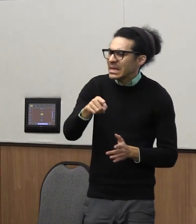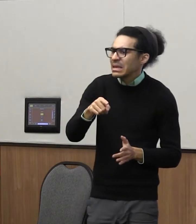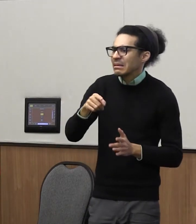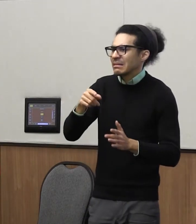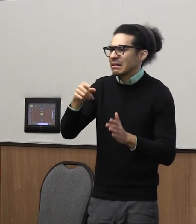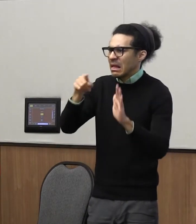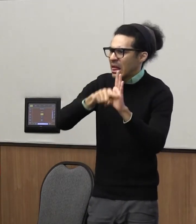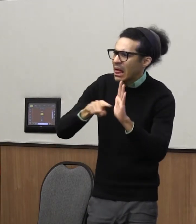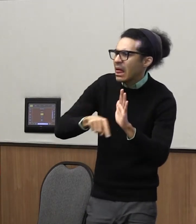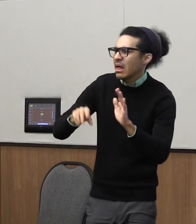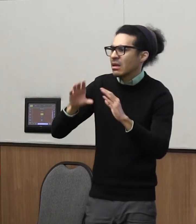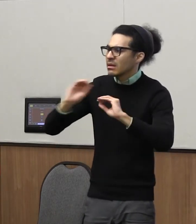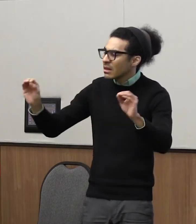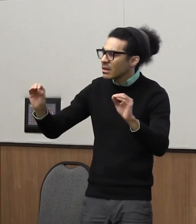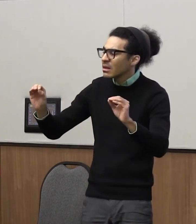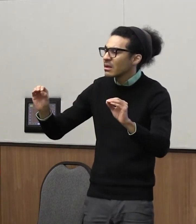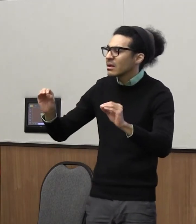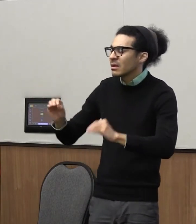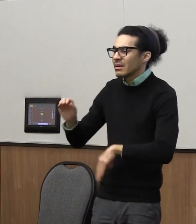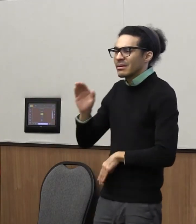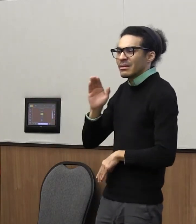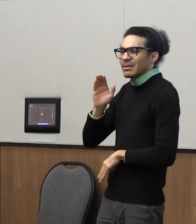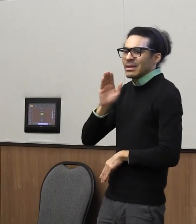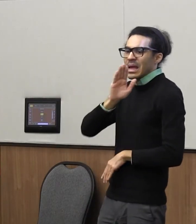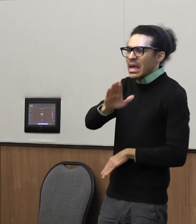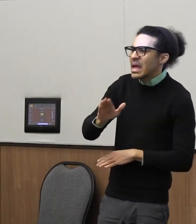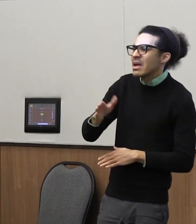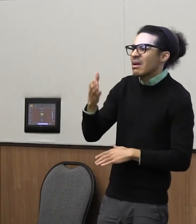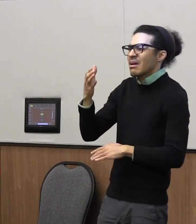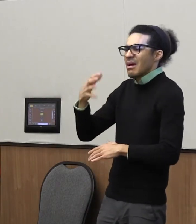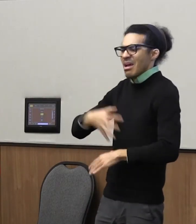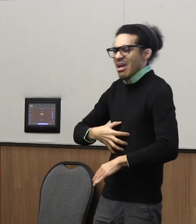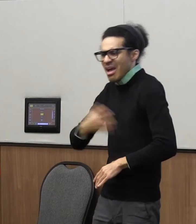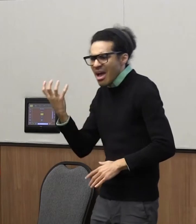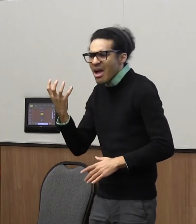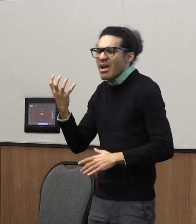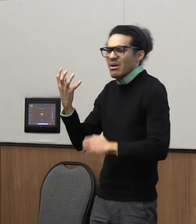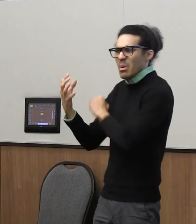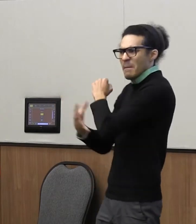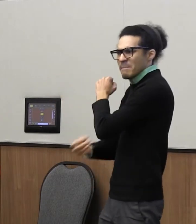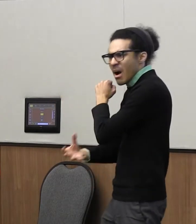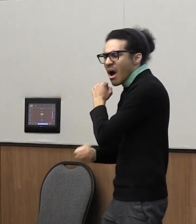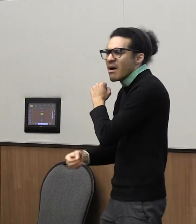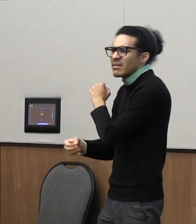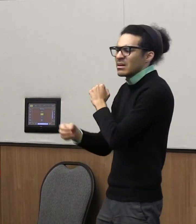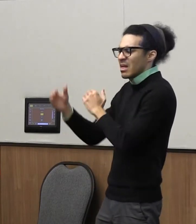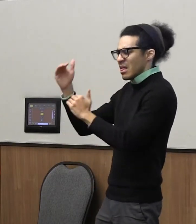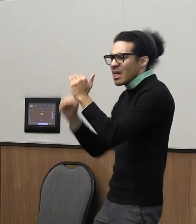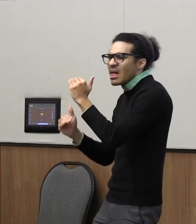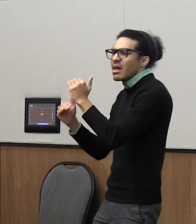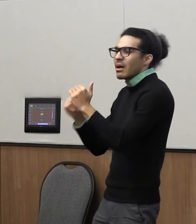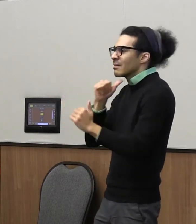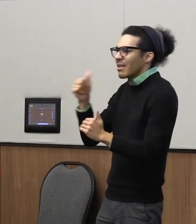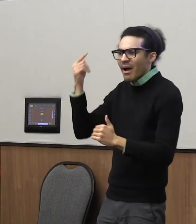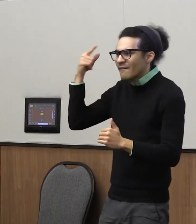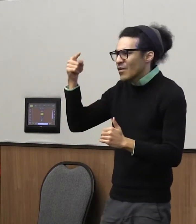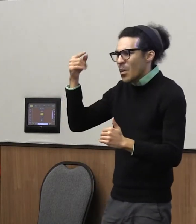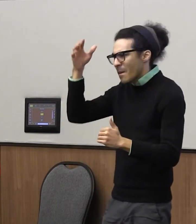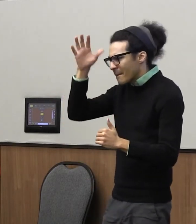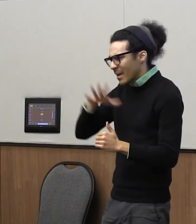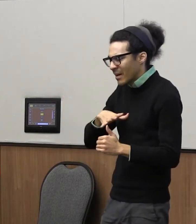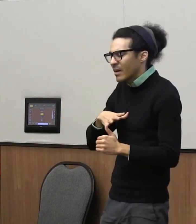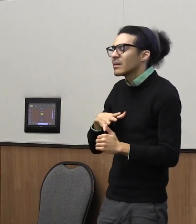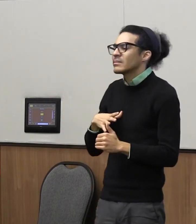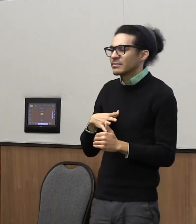His anger was directed against injustice, poverty, and degradation, not against men. From